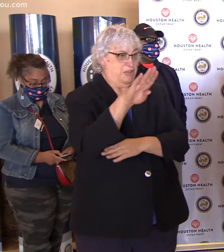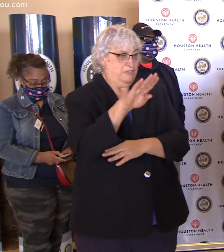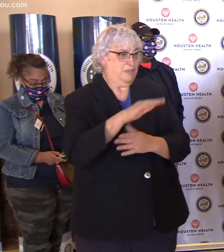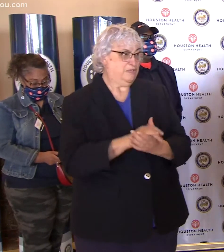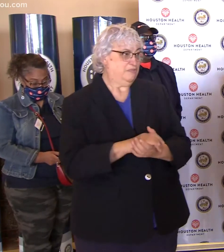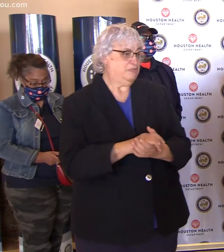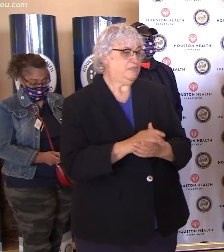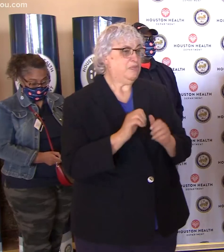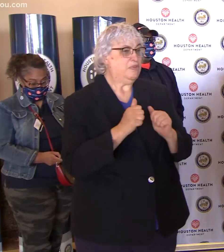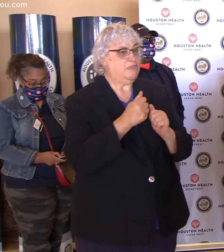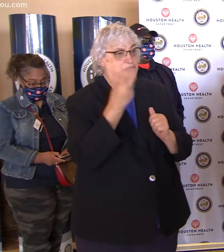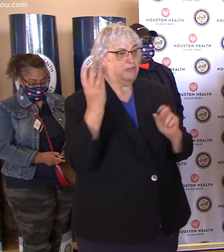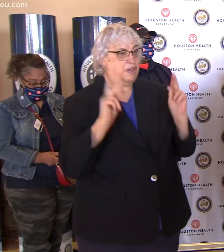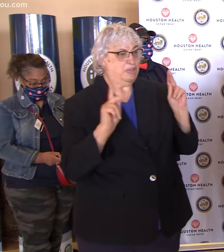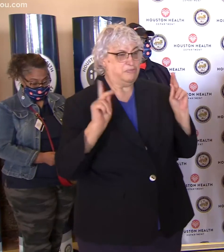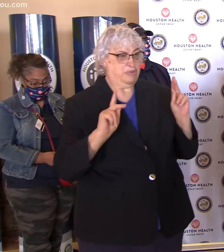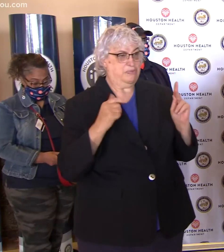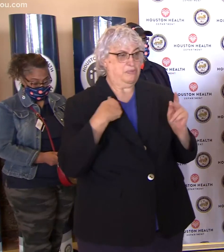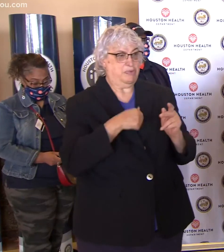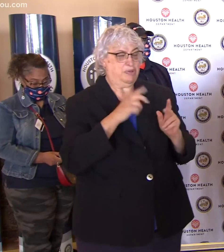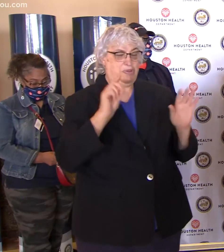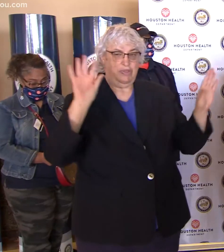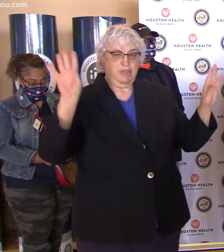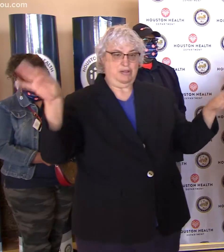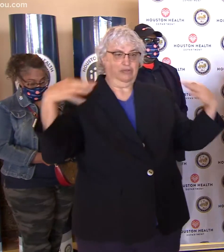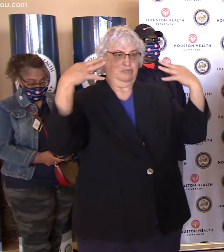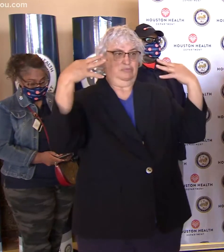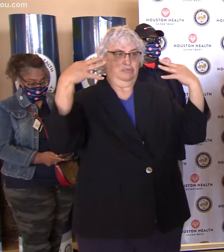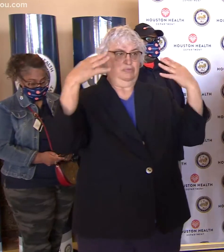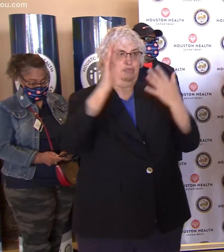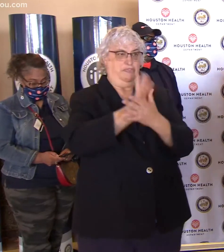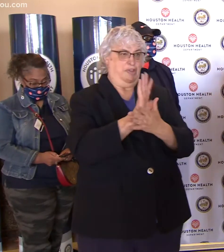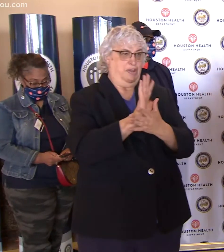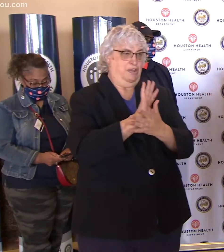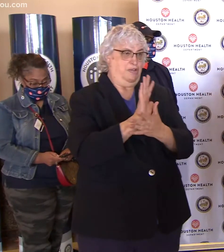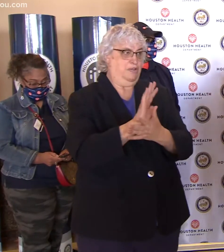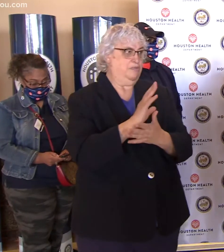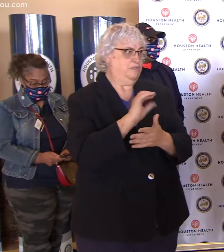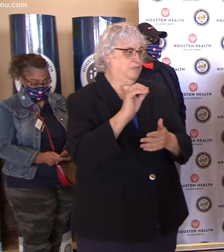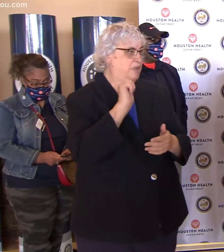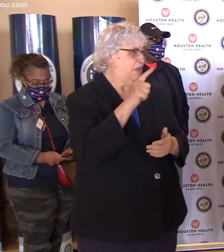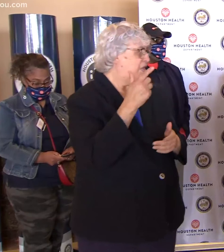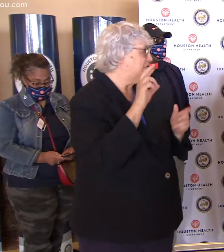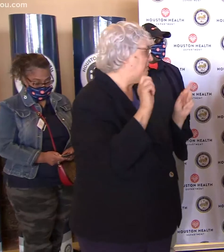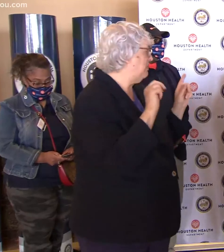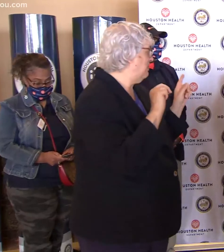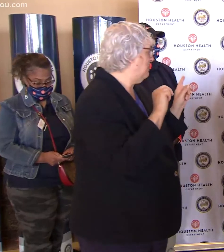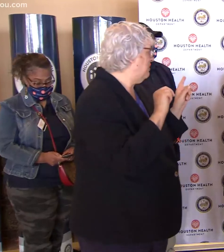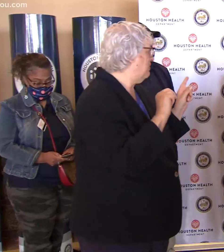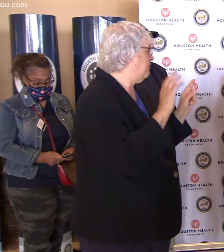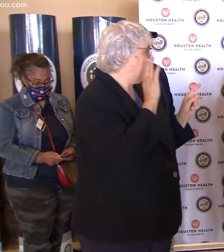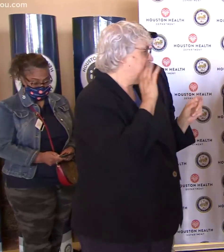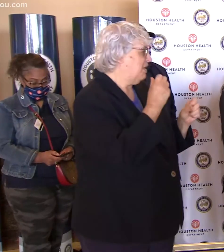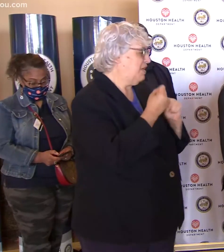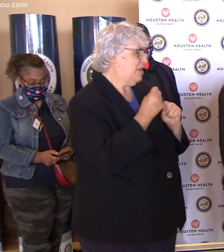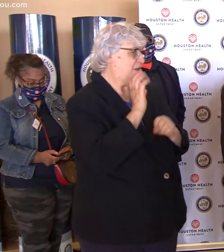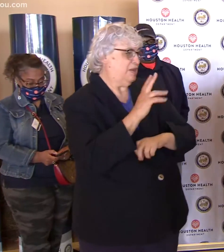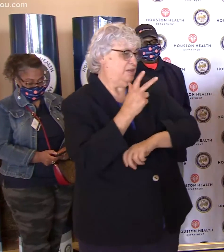afternoon, along with several other people, and we'll do that publicly. And I believe that Congressman Al Green will be getting